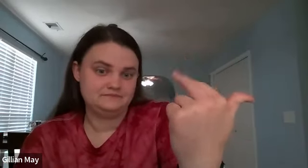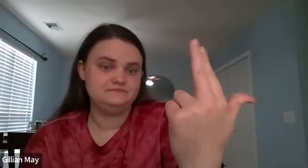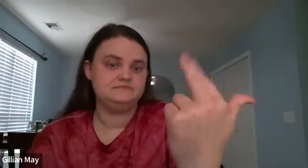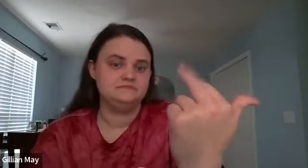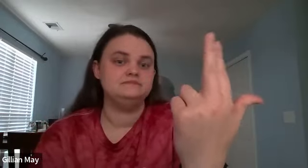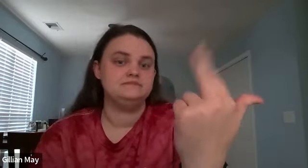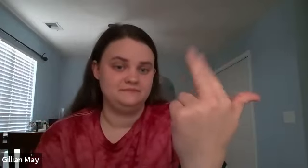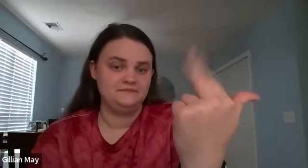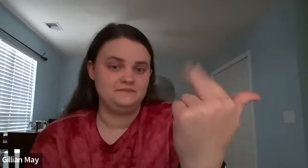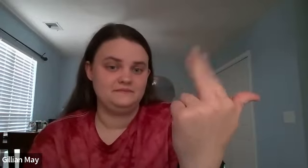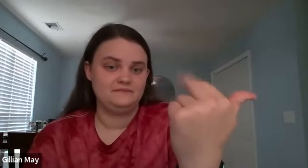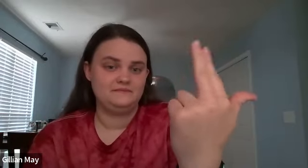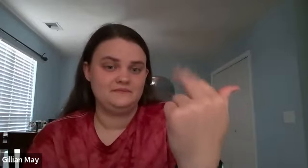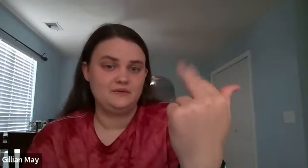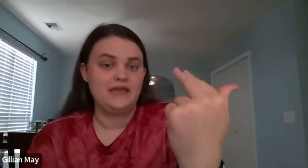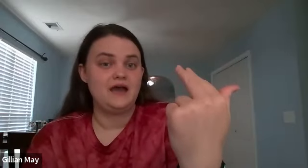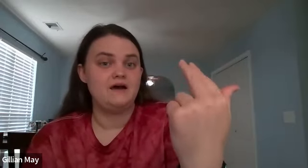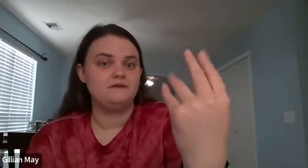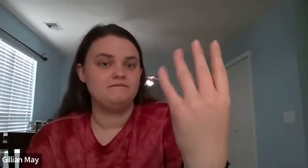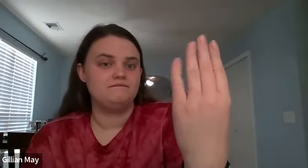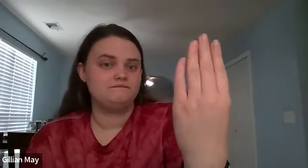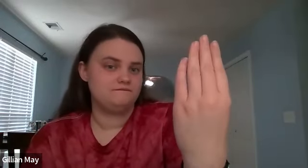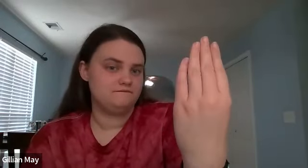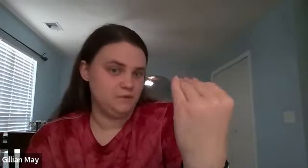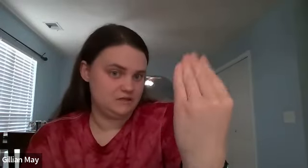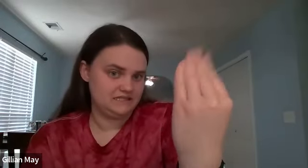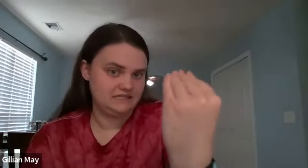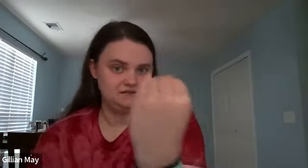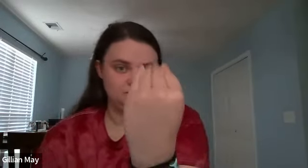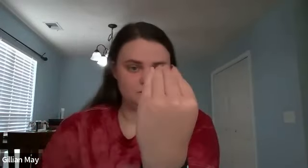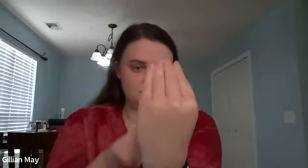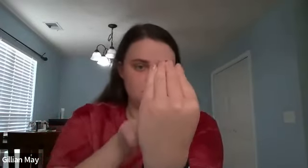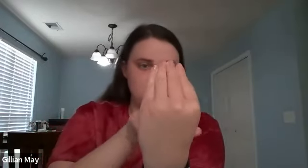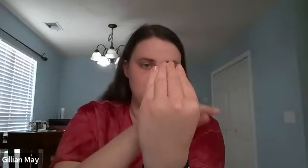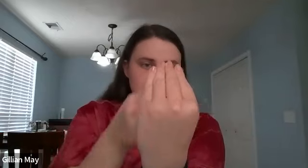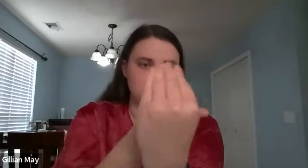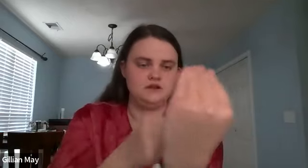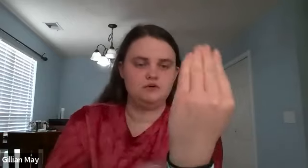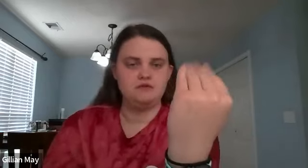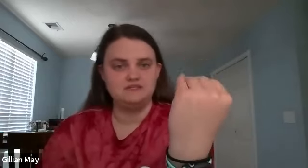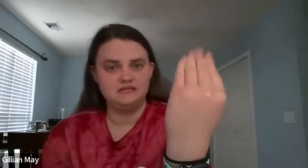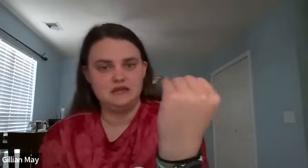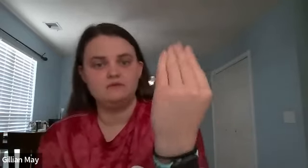Mhm. Then we have 14. Remember, no thumb sticking out.